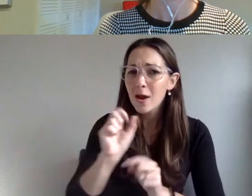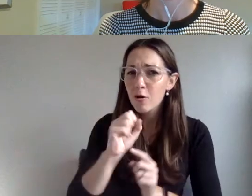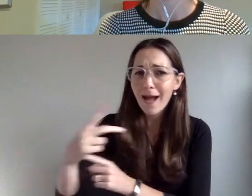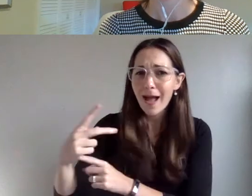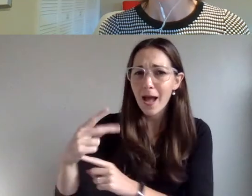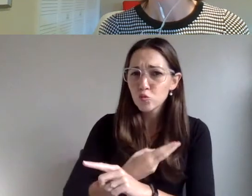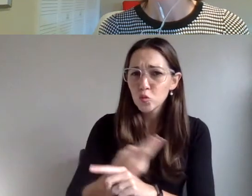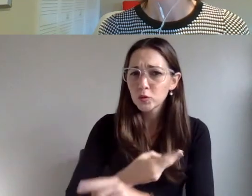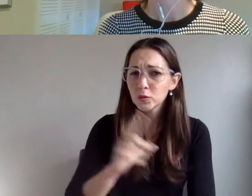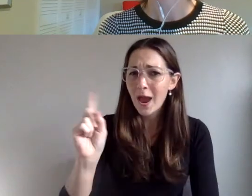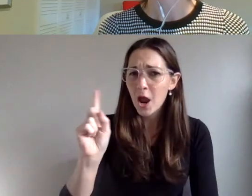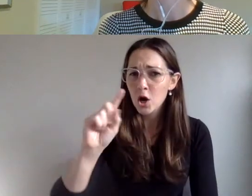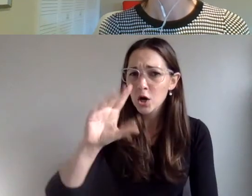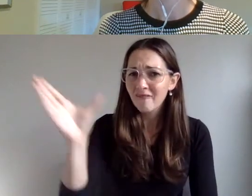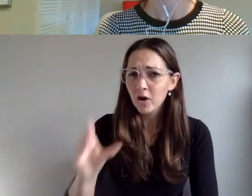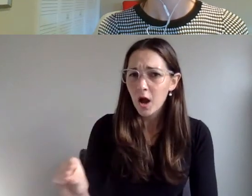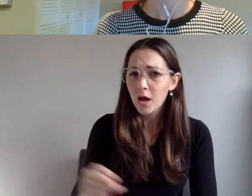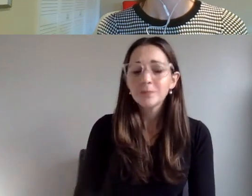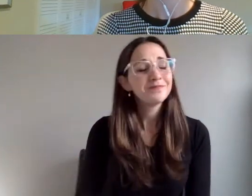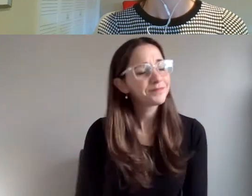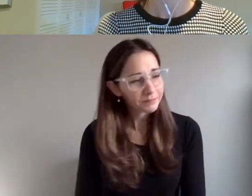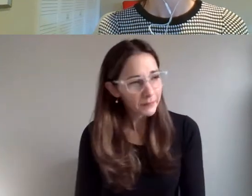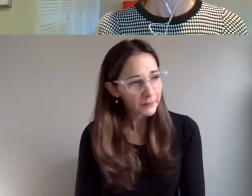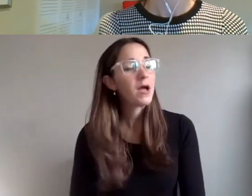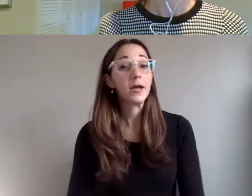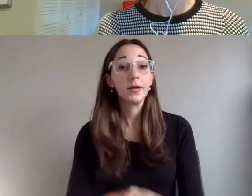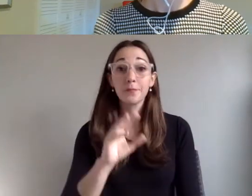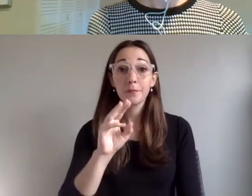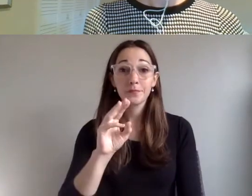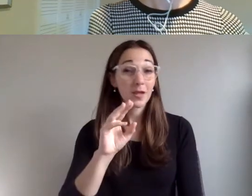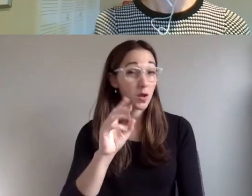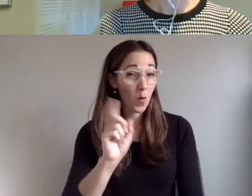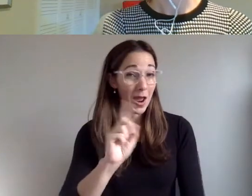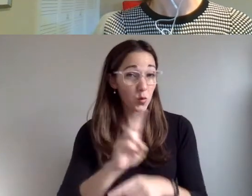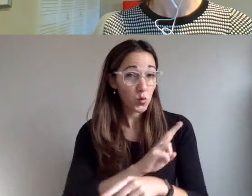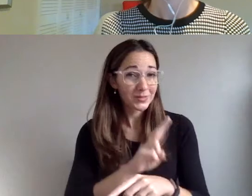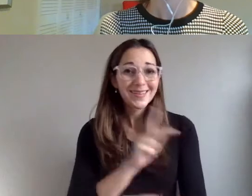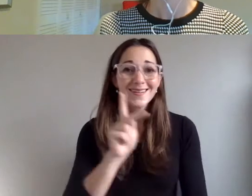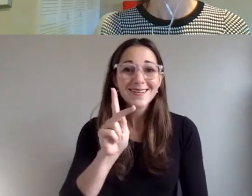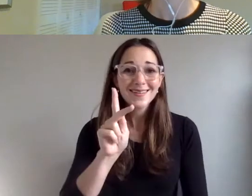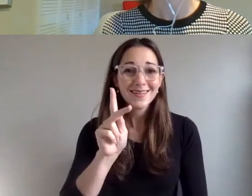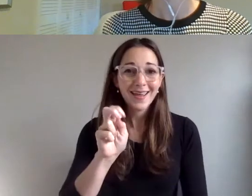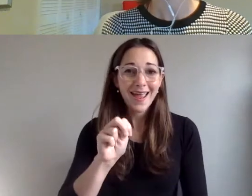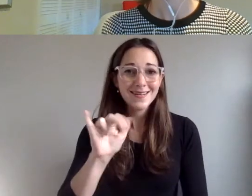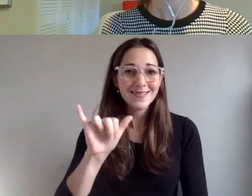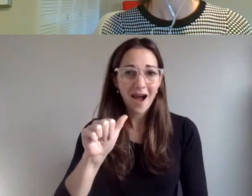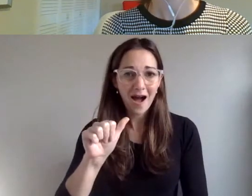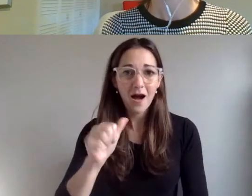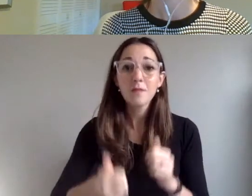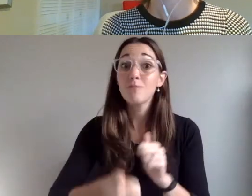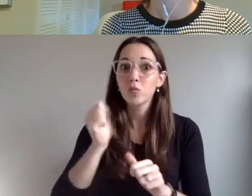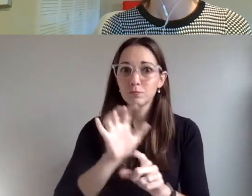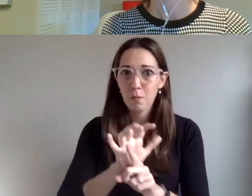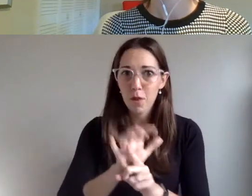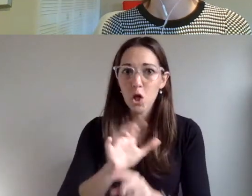So I think in terms of use, we're most popular in Kenya, but it's actually for our English version.